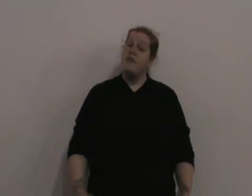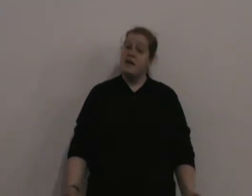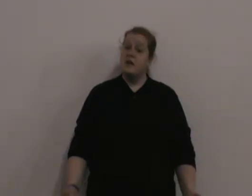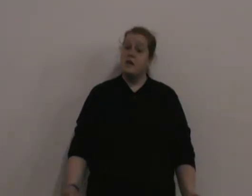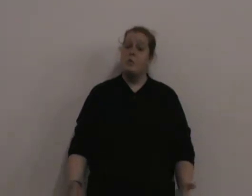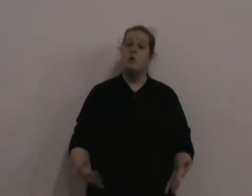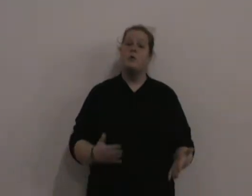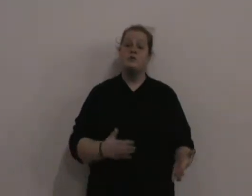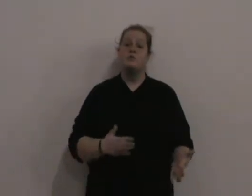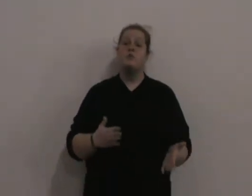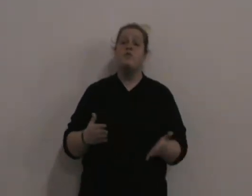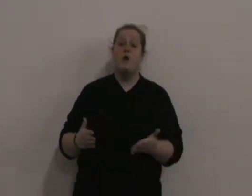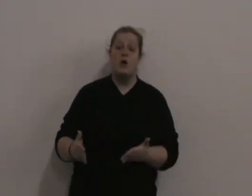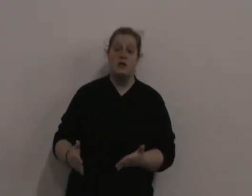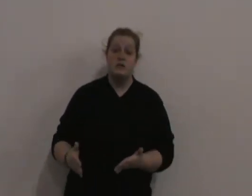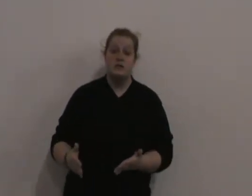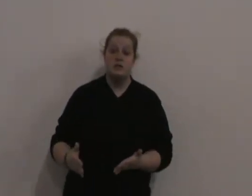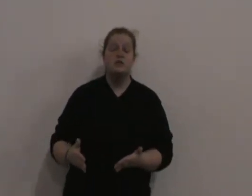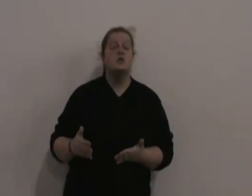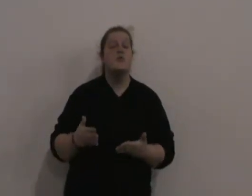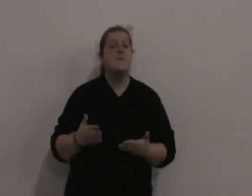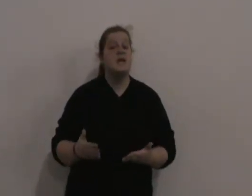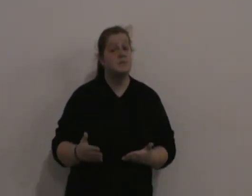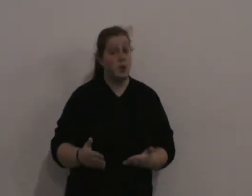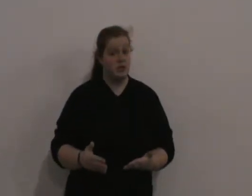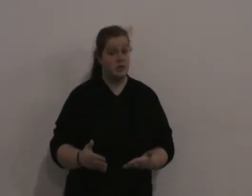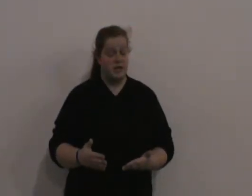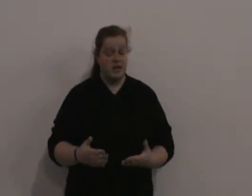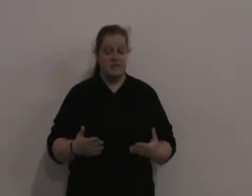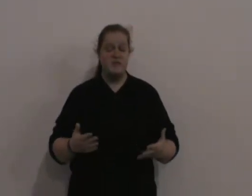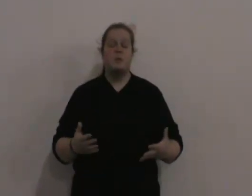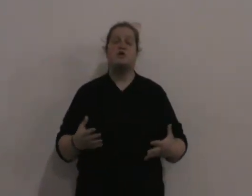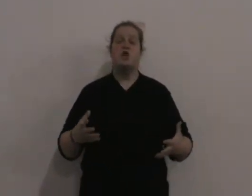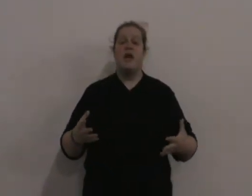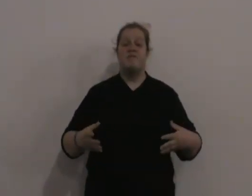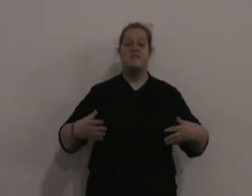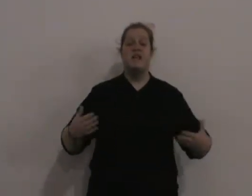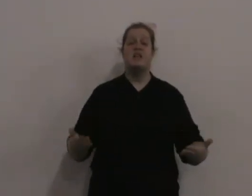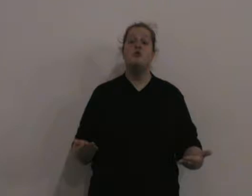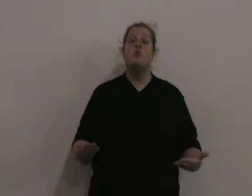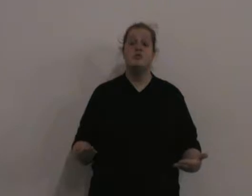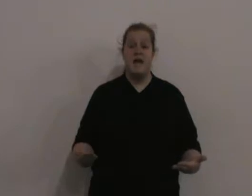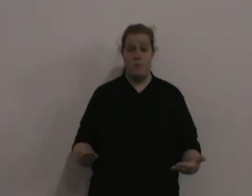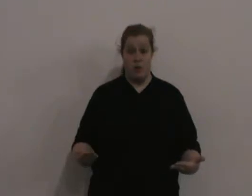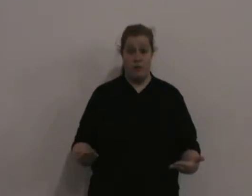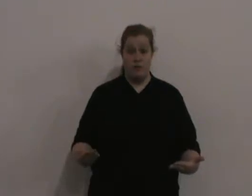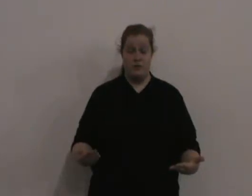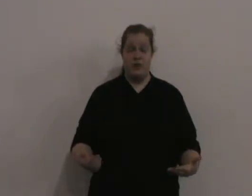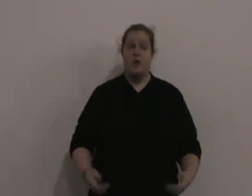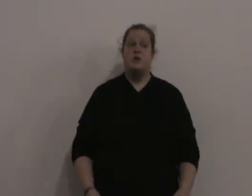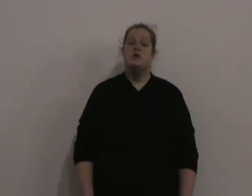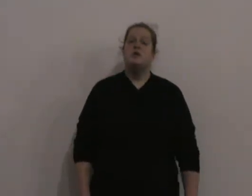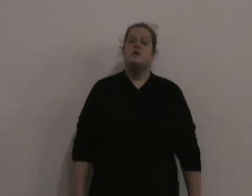Then we're going to move on to the base part. This part you're going to have to take a little more time with.